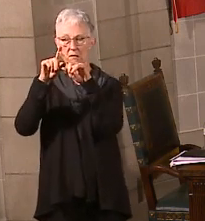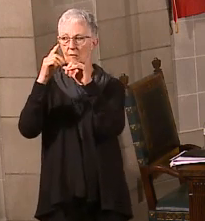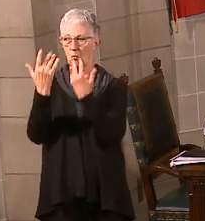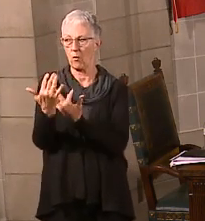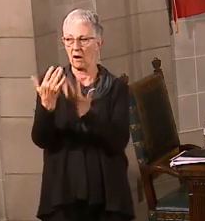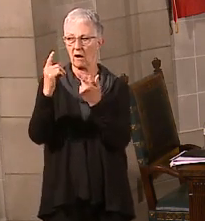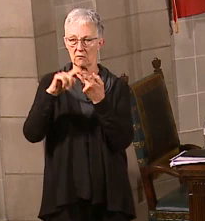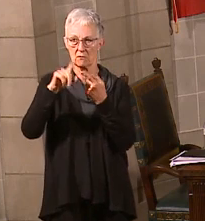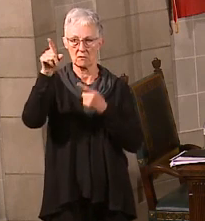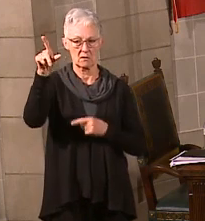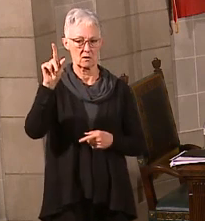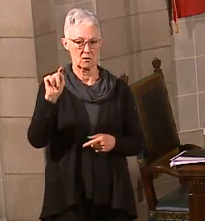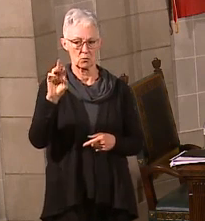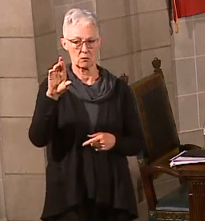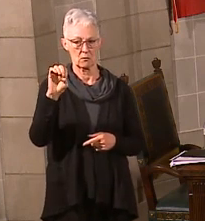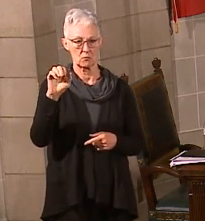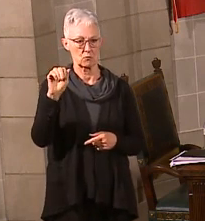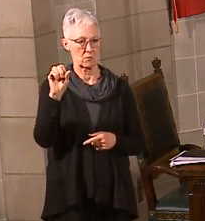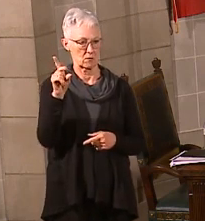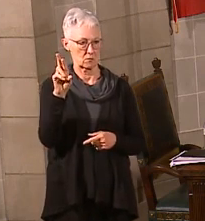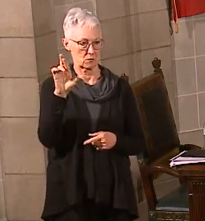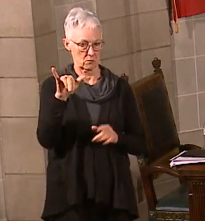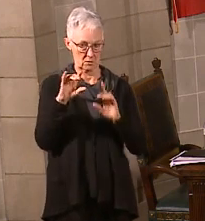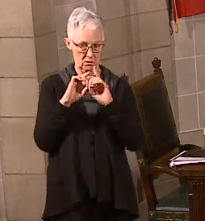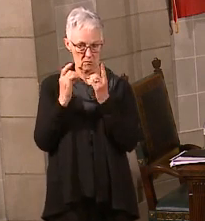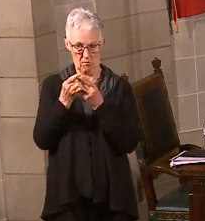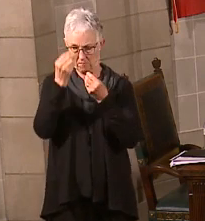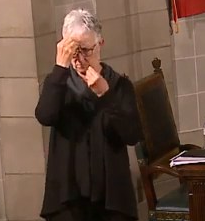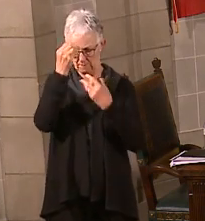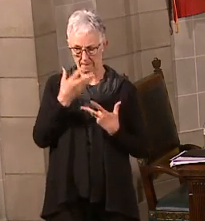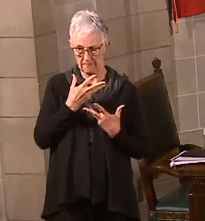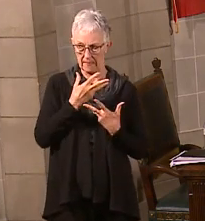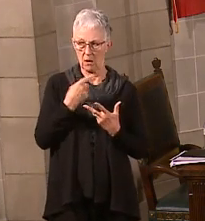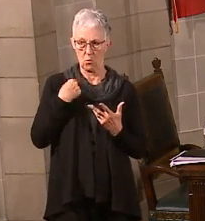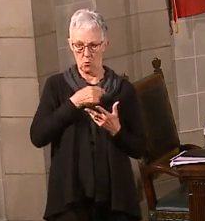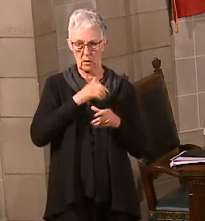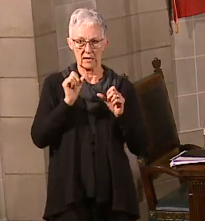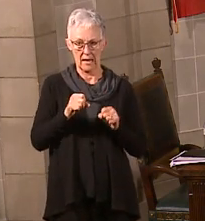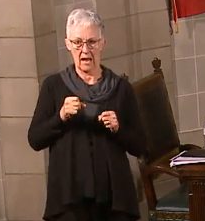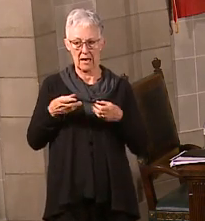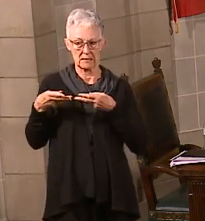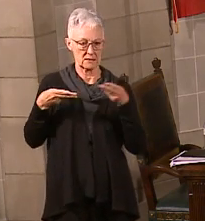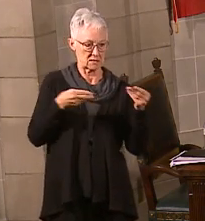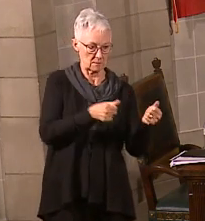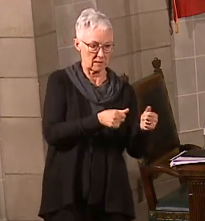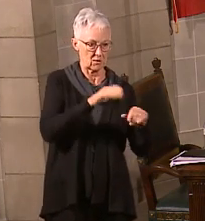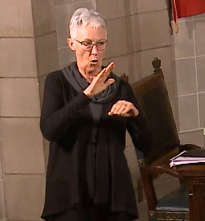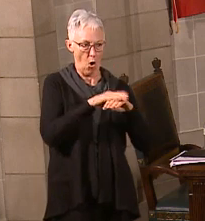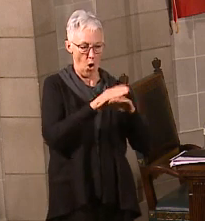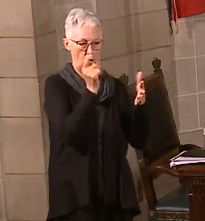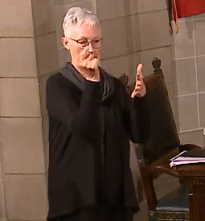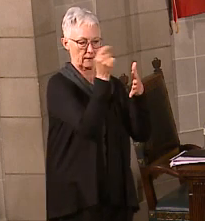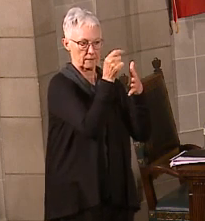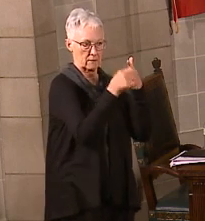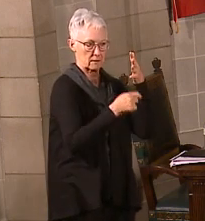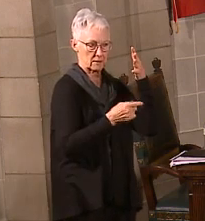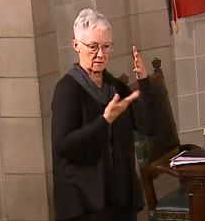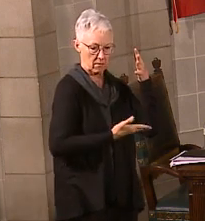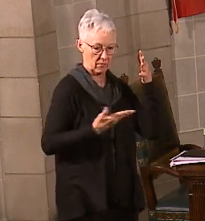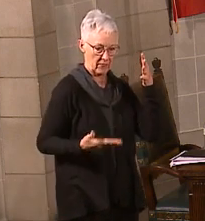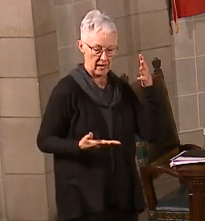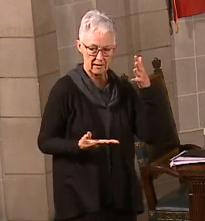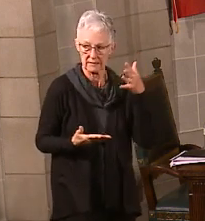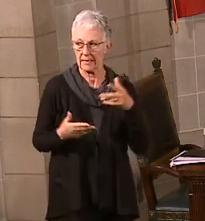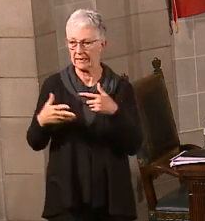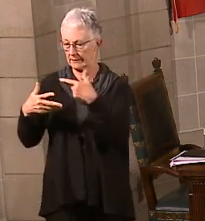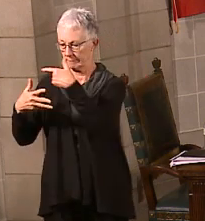that money so that however it's spent is going to be a purpose that was decided, the Treasury interprets under the law was allowable versus something that was